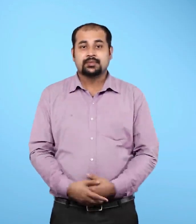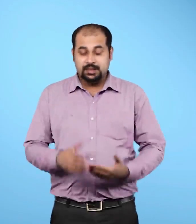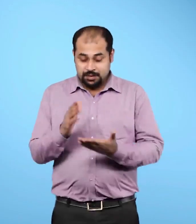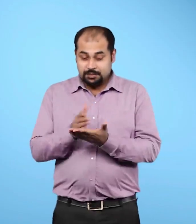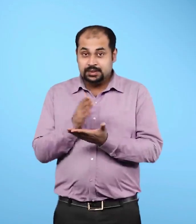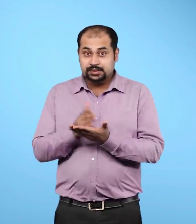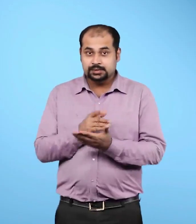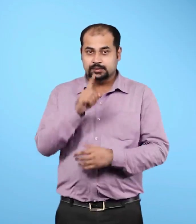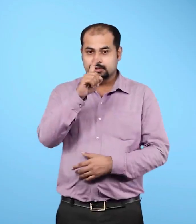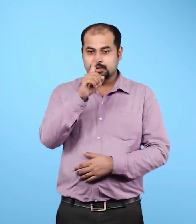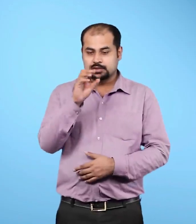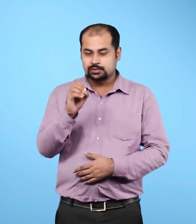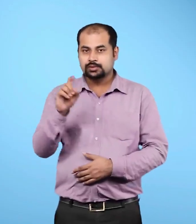Page 101.